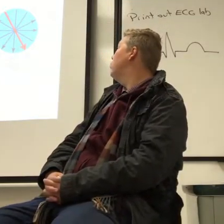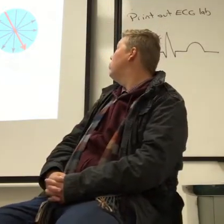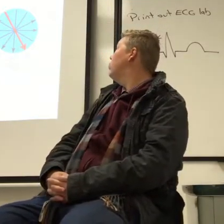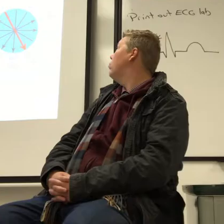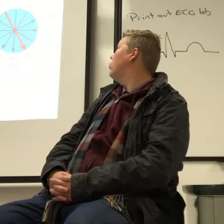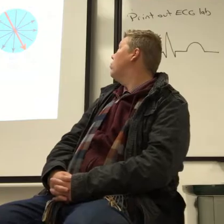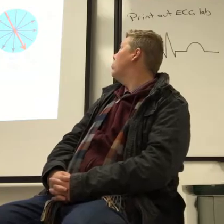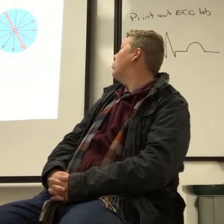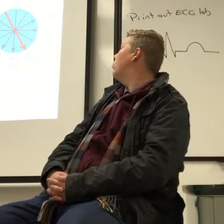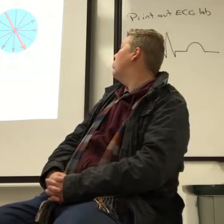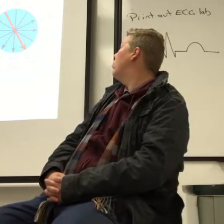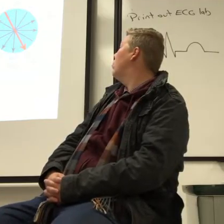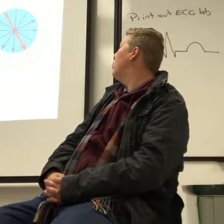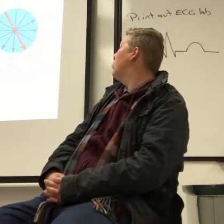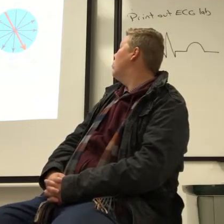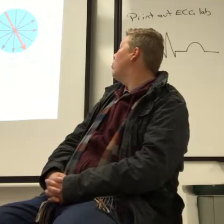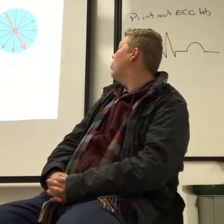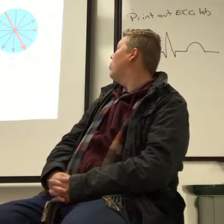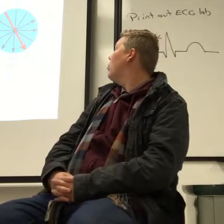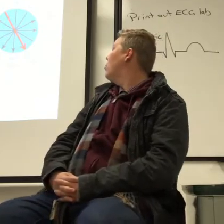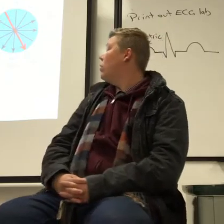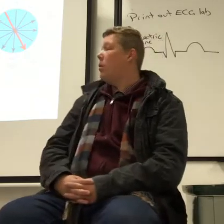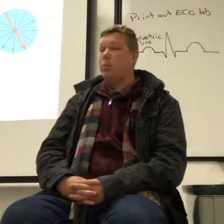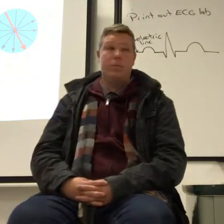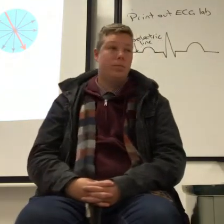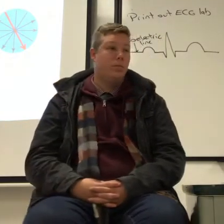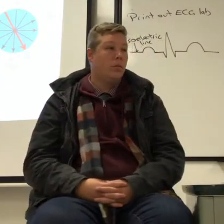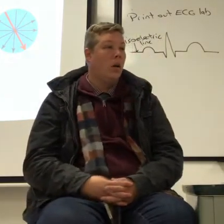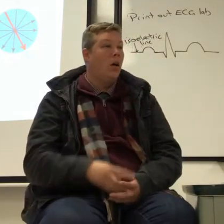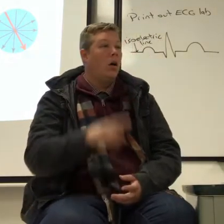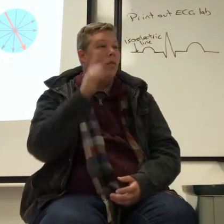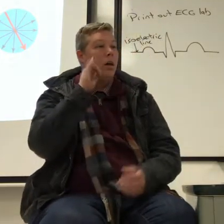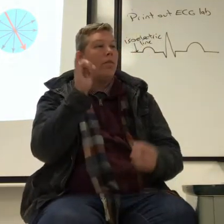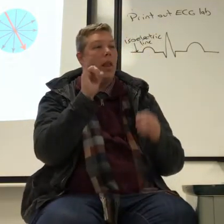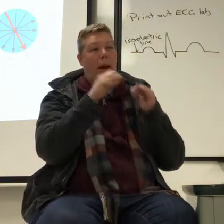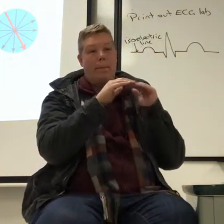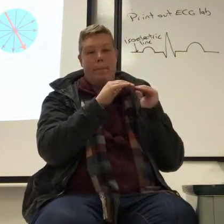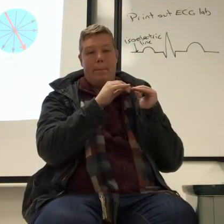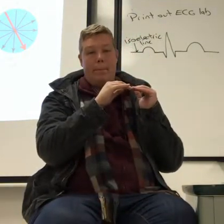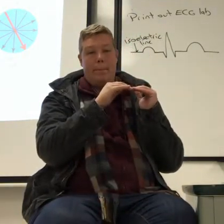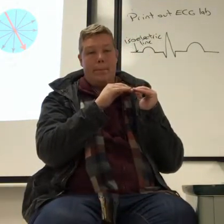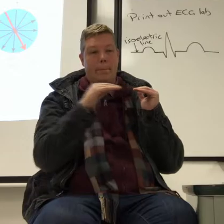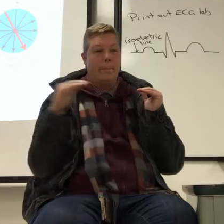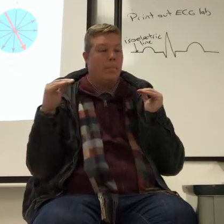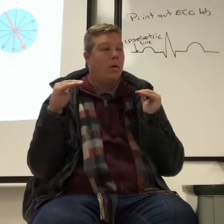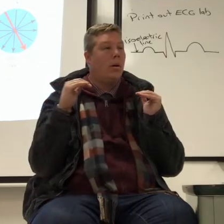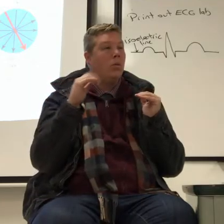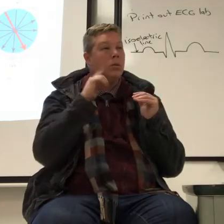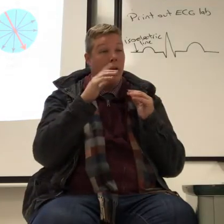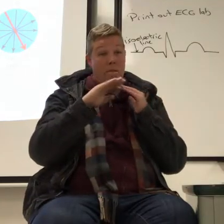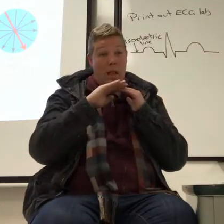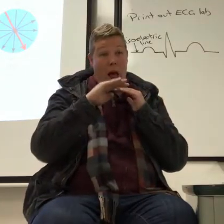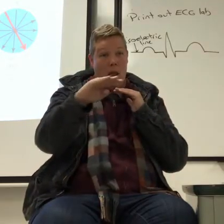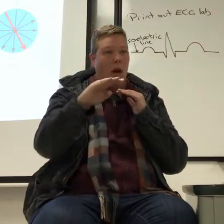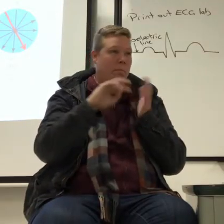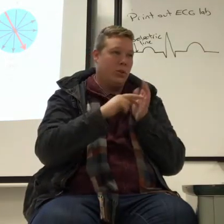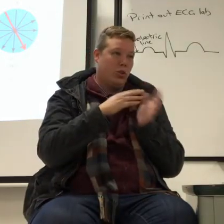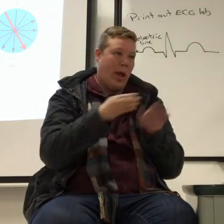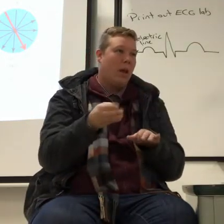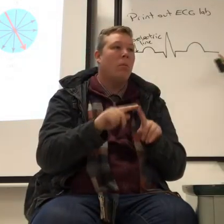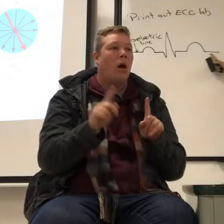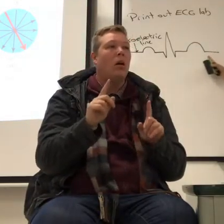Think of it as a baseline. So if you see a flat line, not a complete flat line, it means you're dead. But